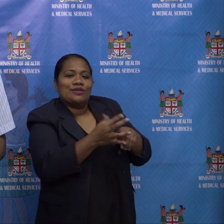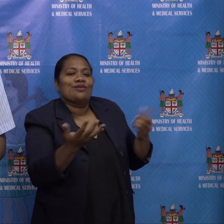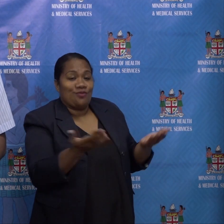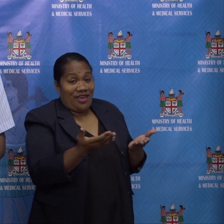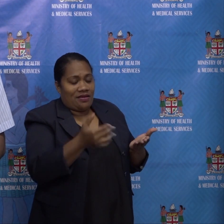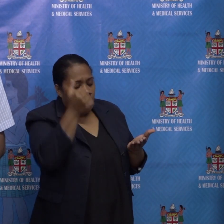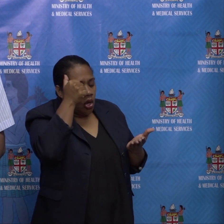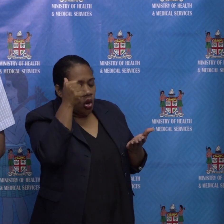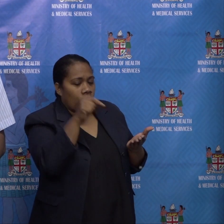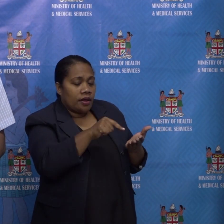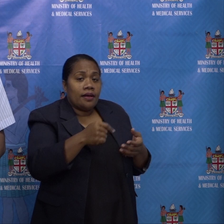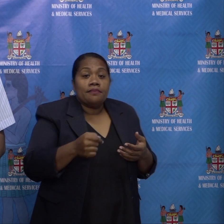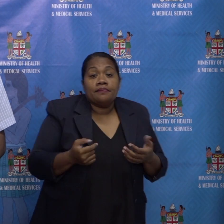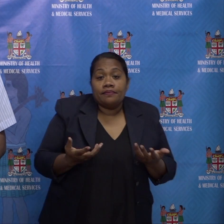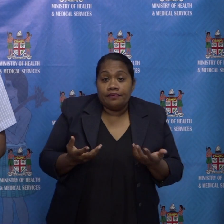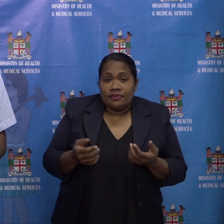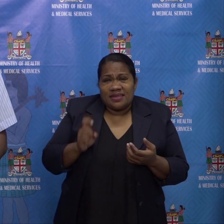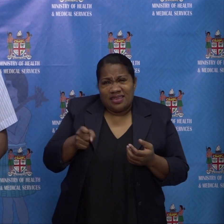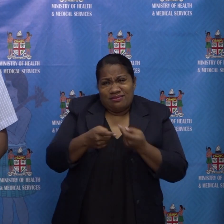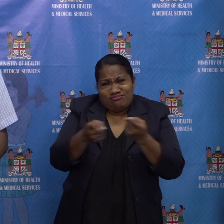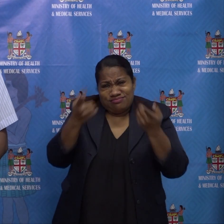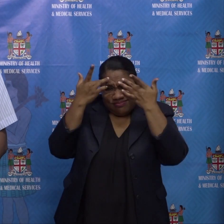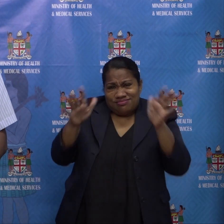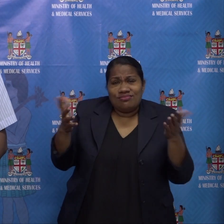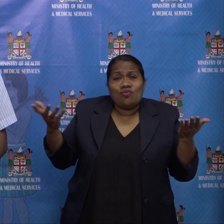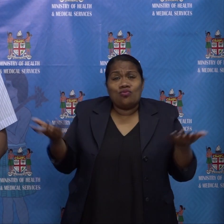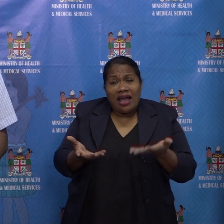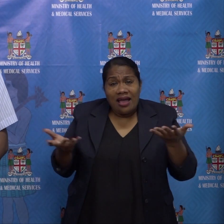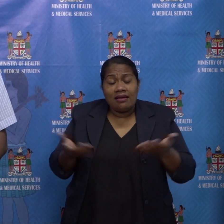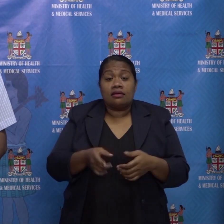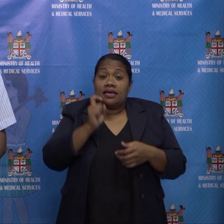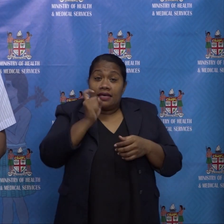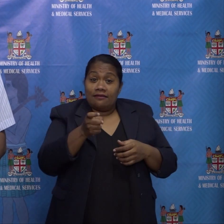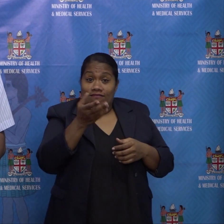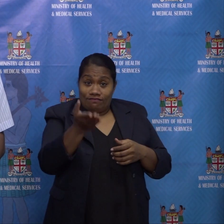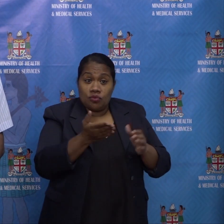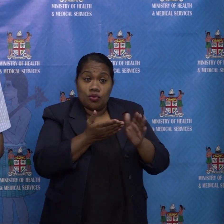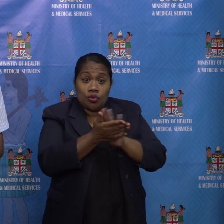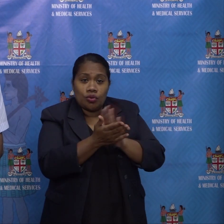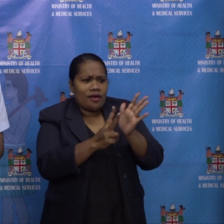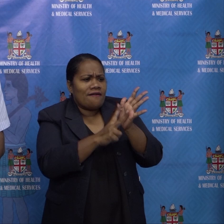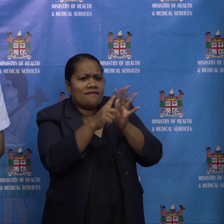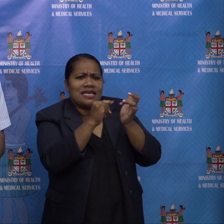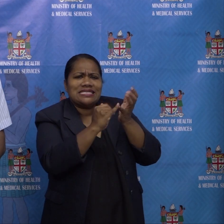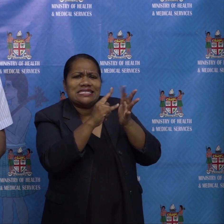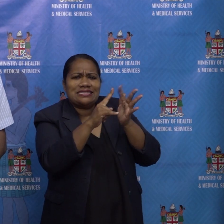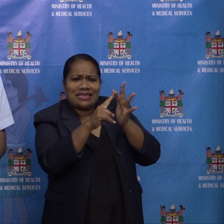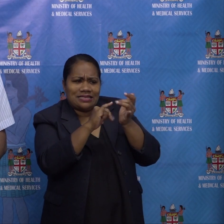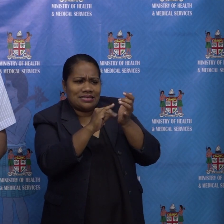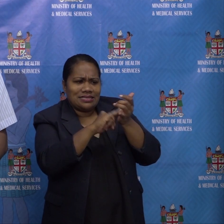is. Just in case you don't know where it is, if you head towards VCC village